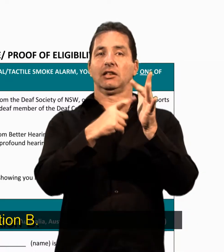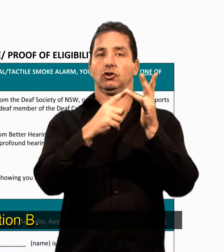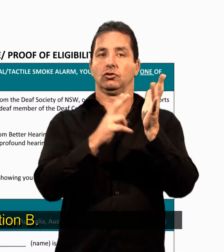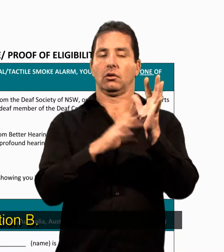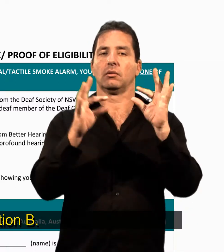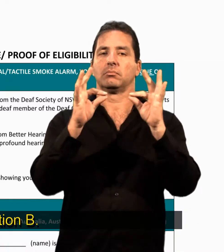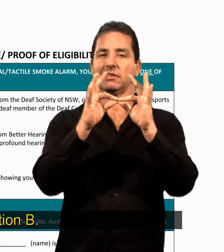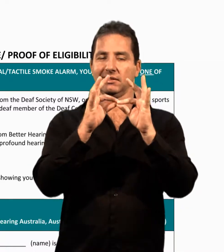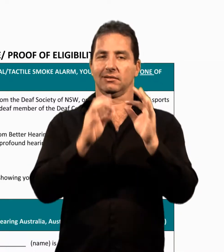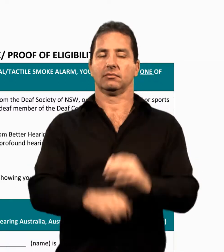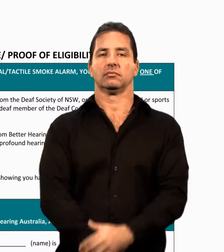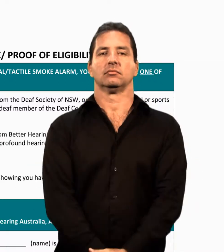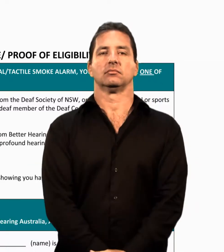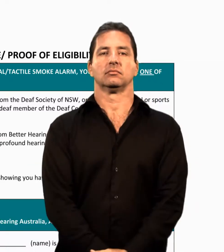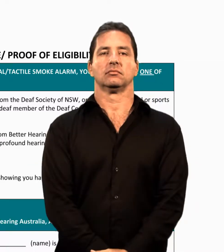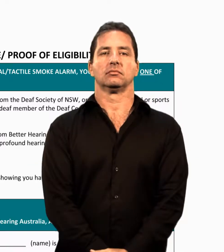Section B.